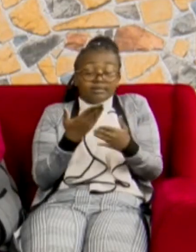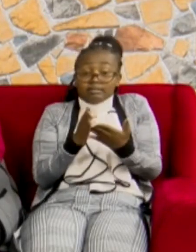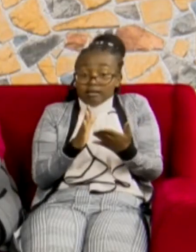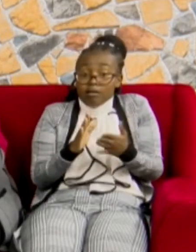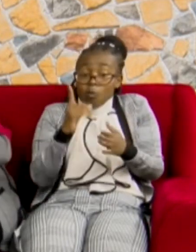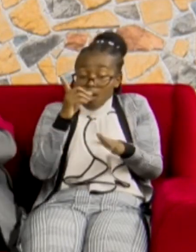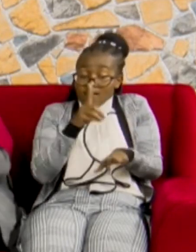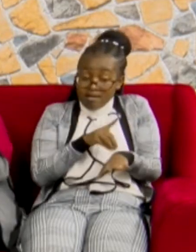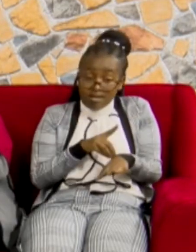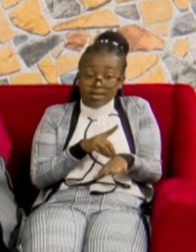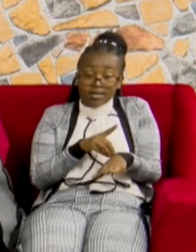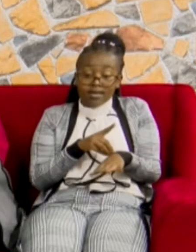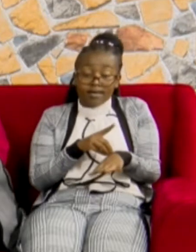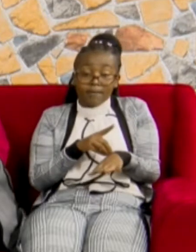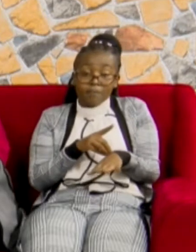that